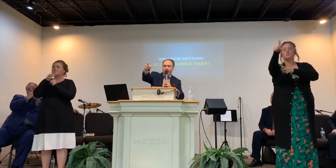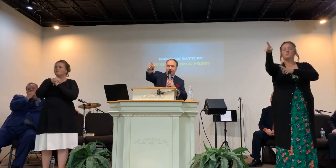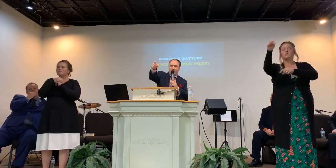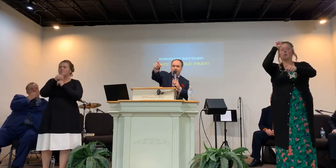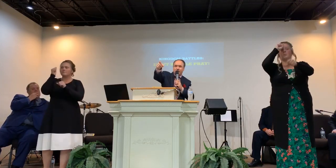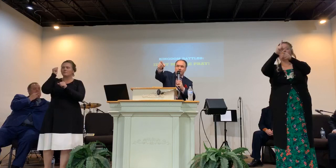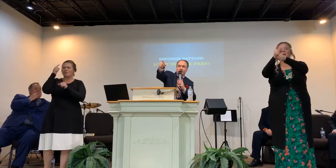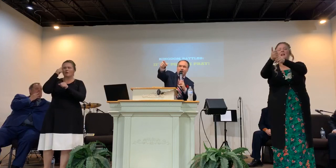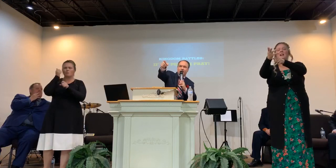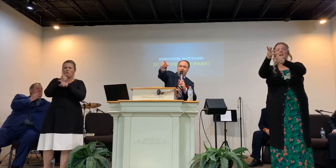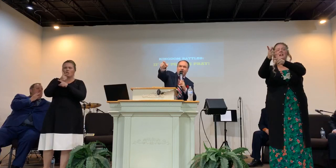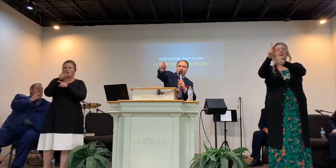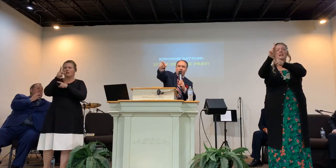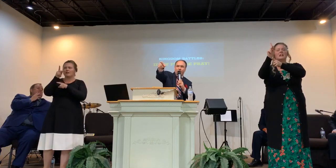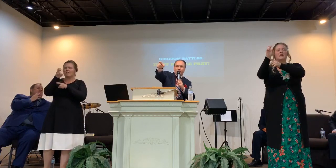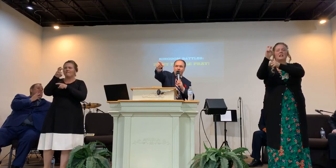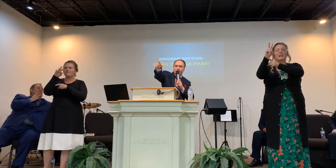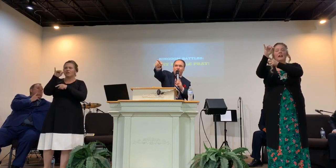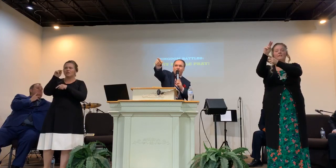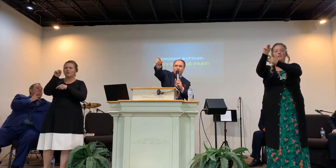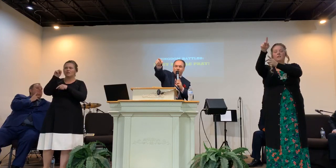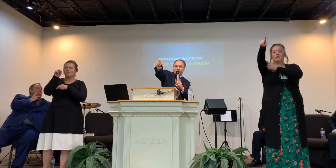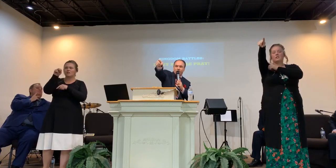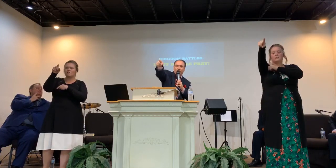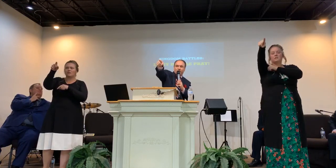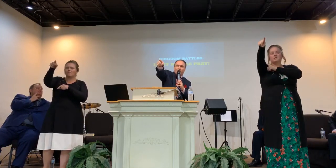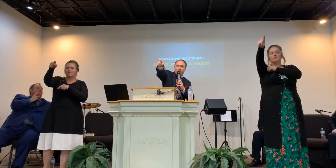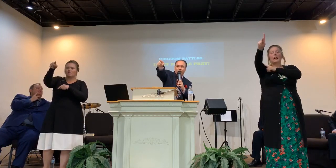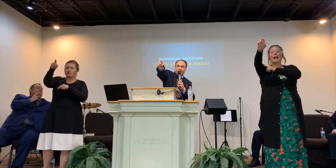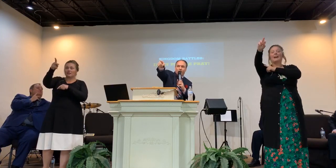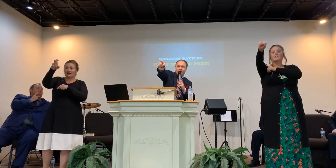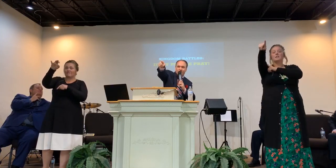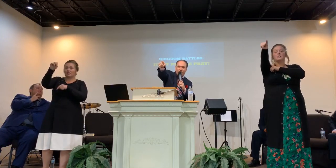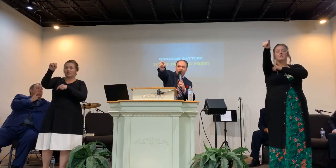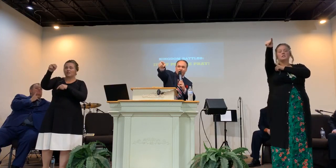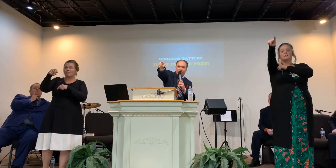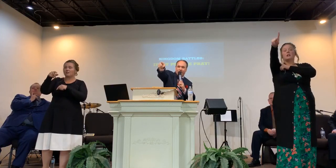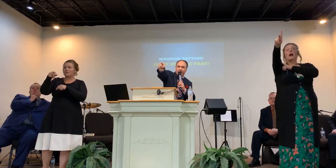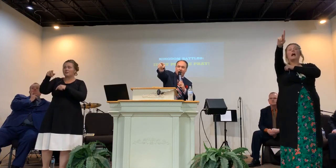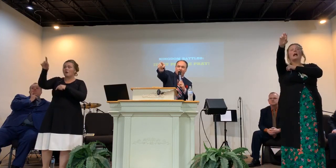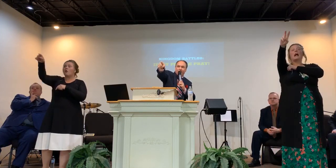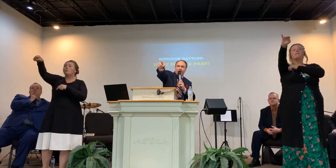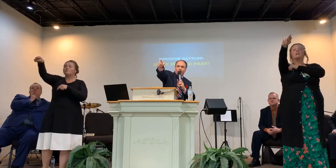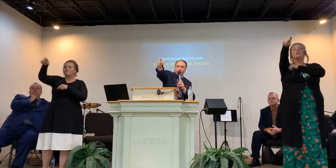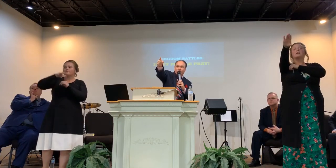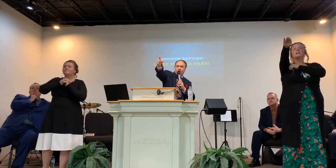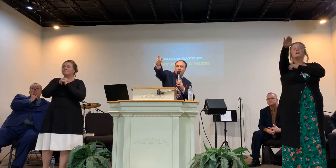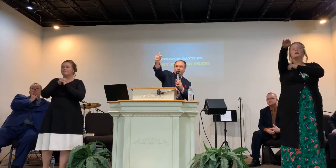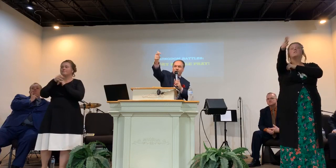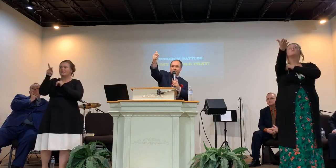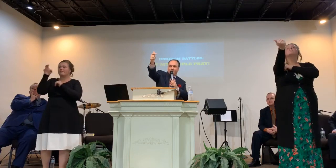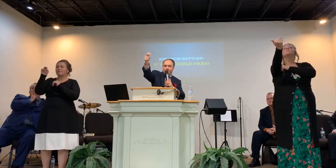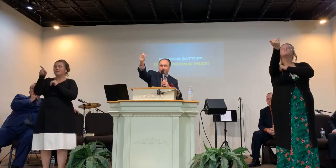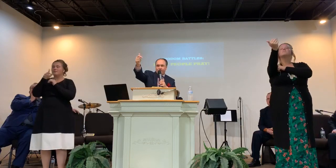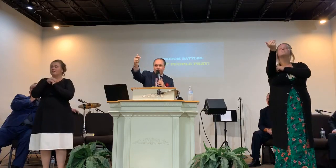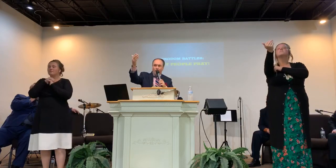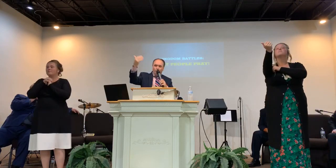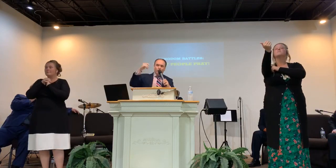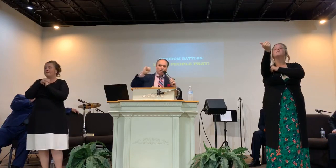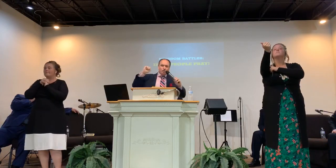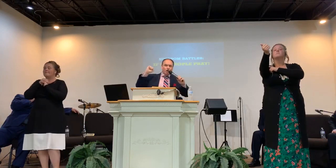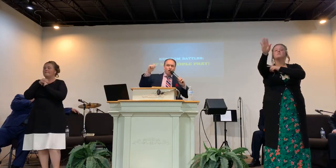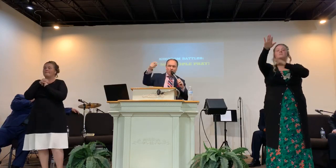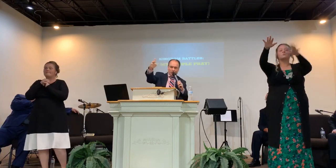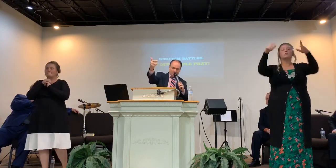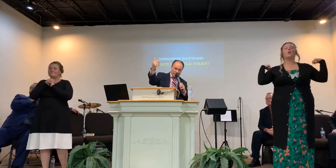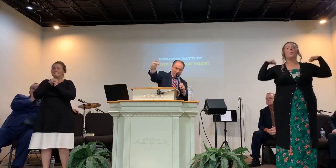Brother, I think his name is Kevin. I can't remember. The tall, big boy. He's right there. I want you to come up.